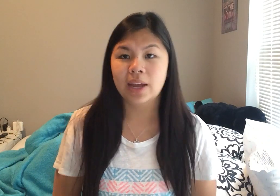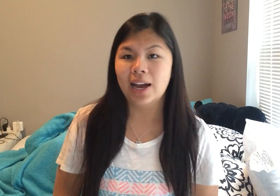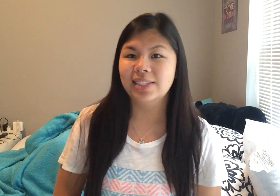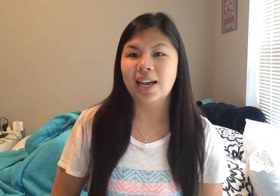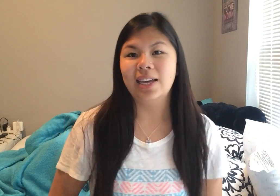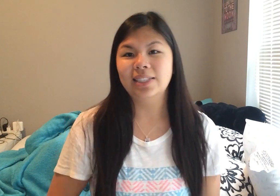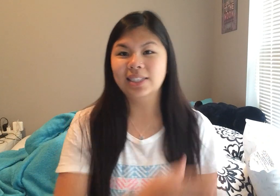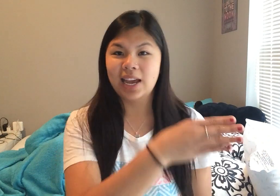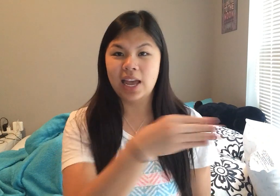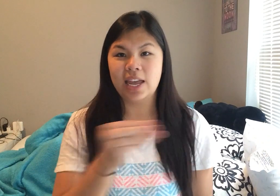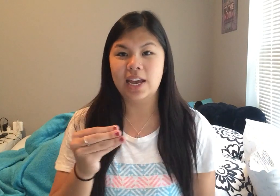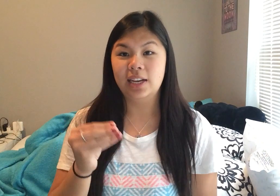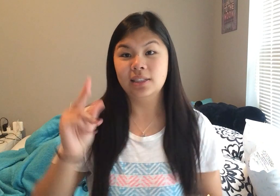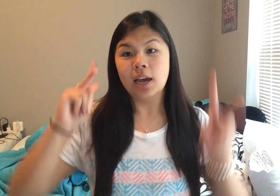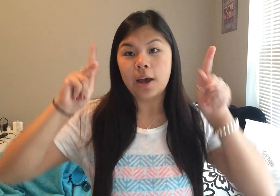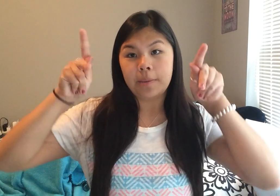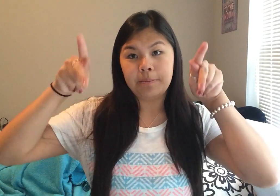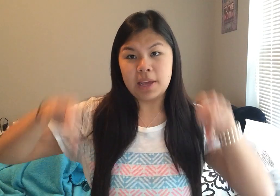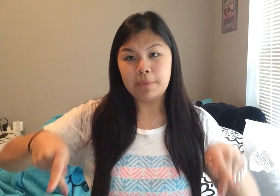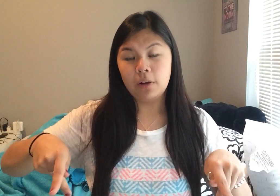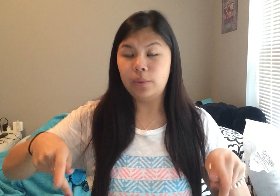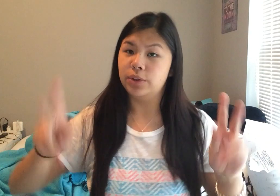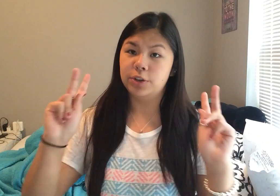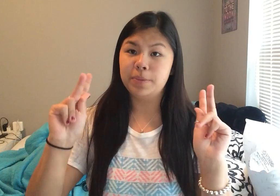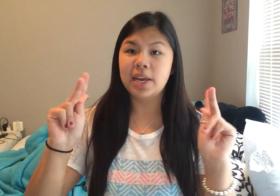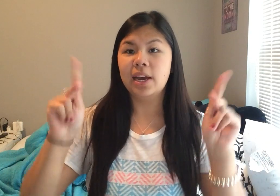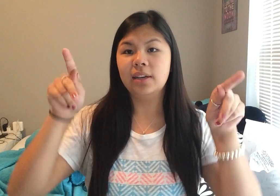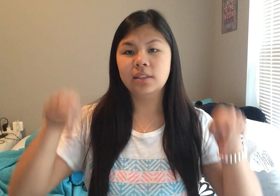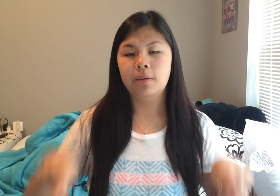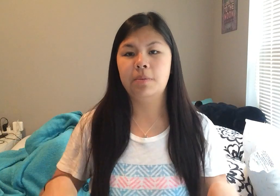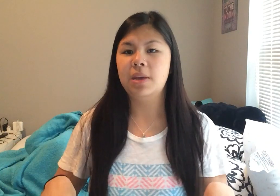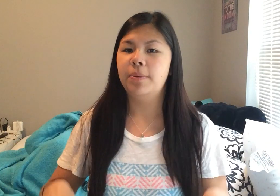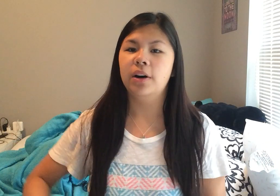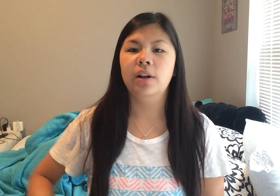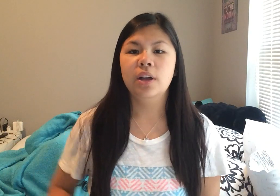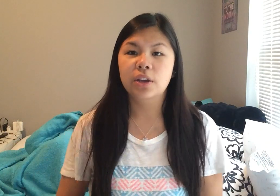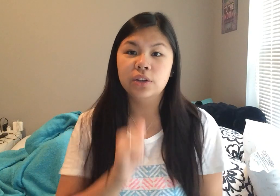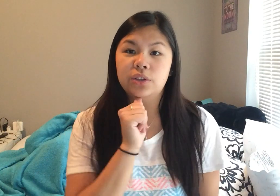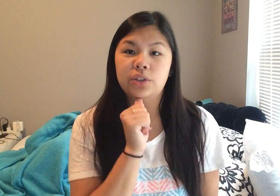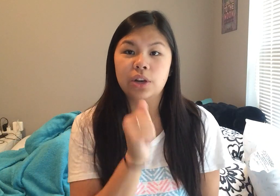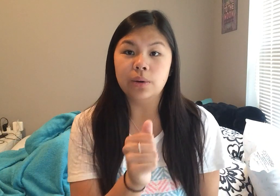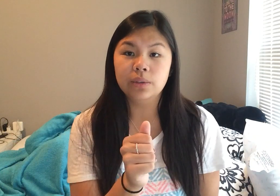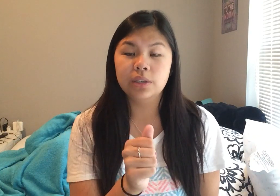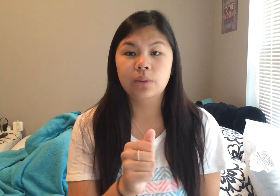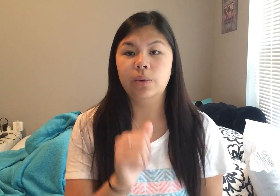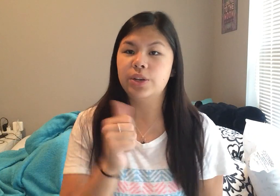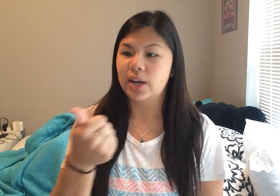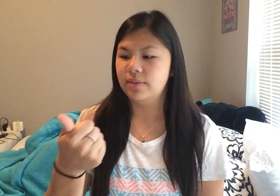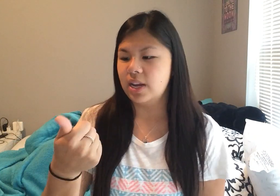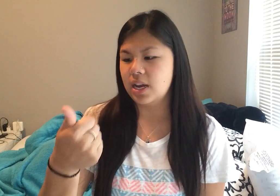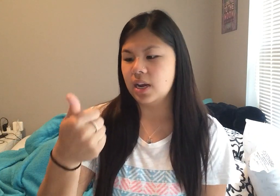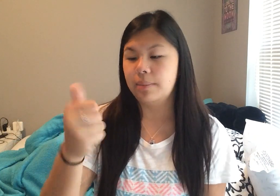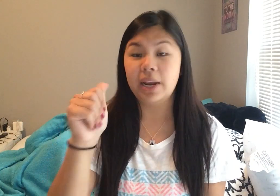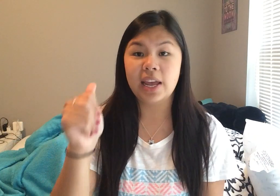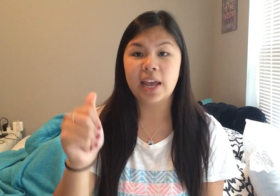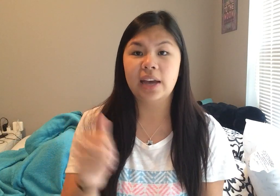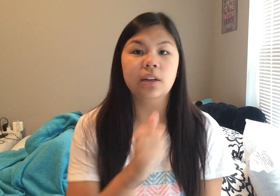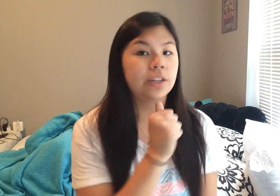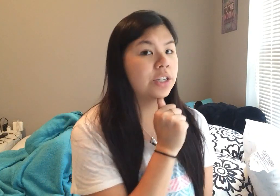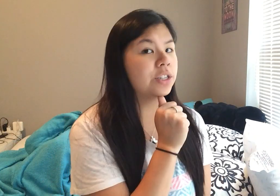I signed and people with your two P hands. People don't, which you kind of take an A hand under your